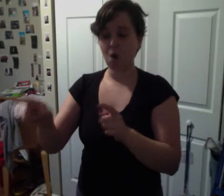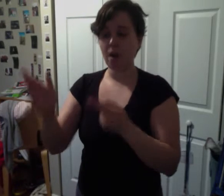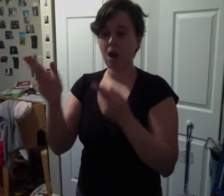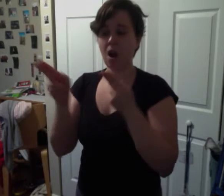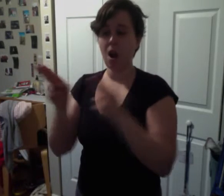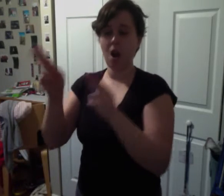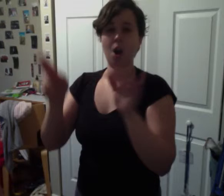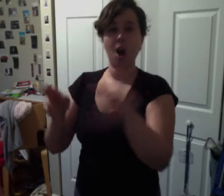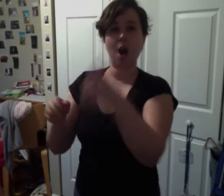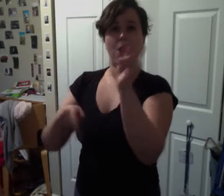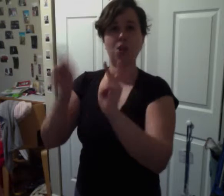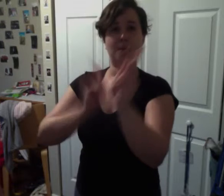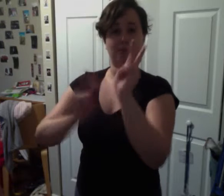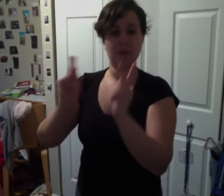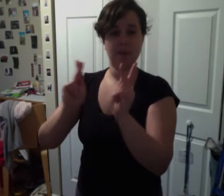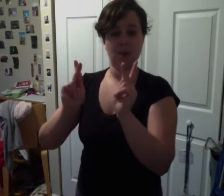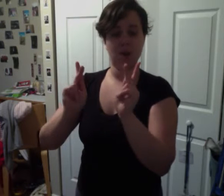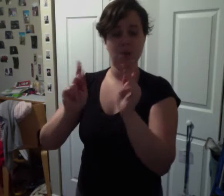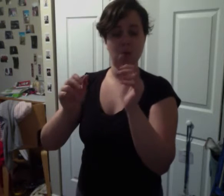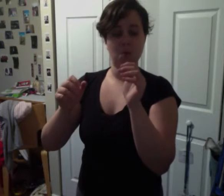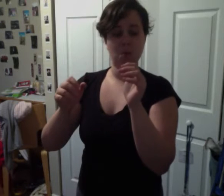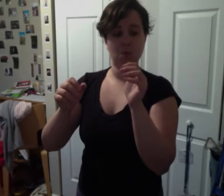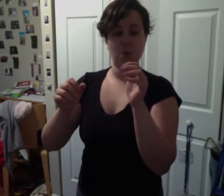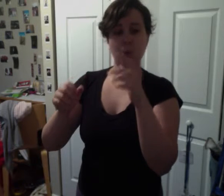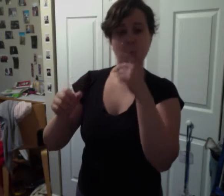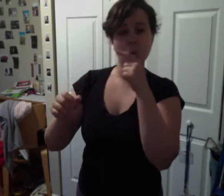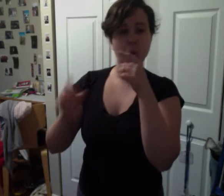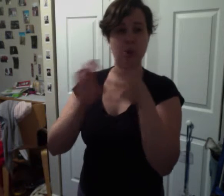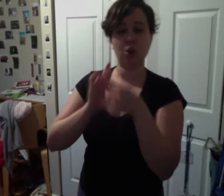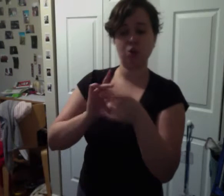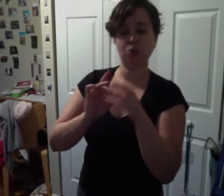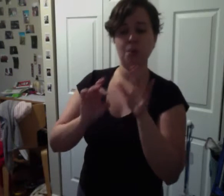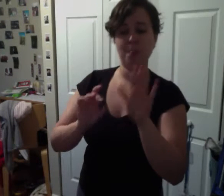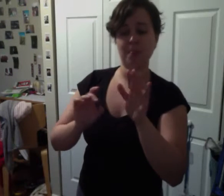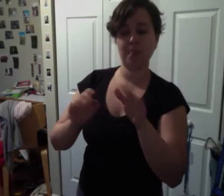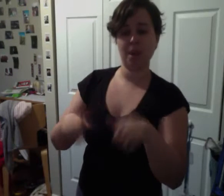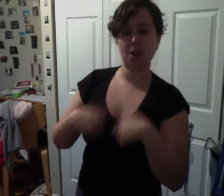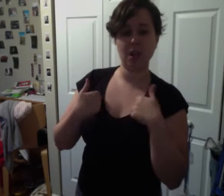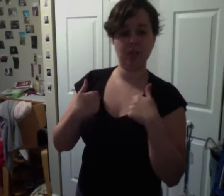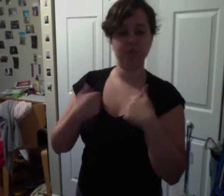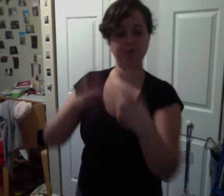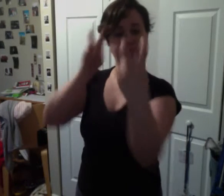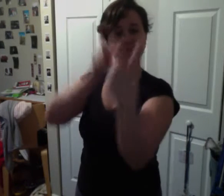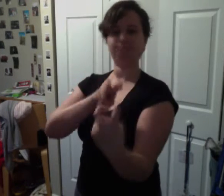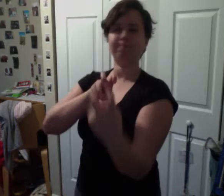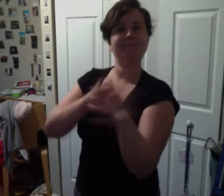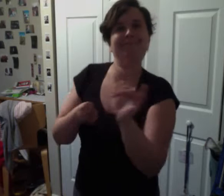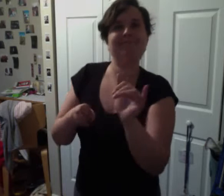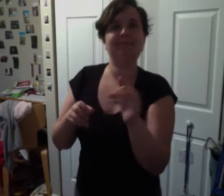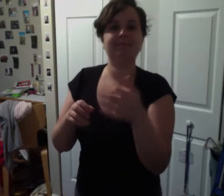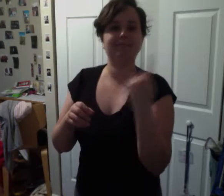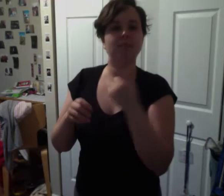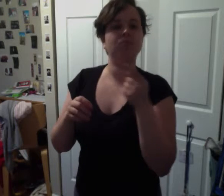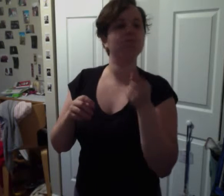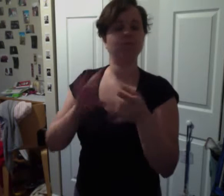sit across from, say, your grandfather for close to an hour and you listen and you talk. Many people think of it as, if this was to be our